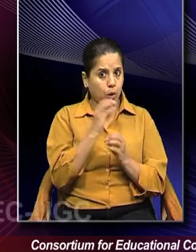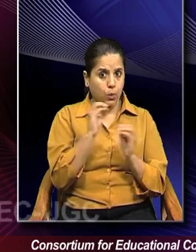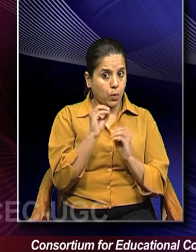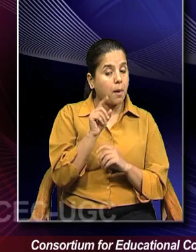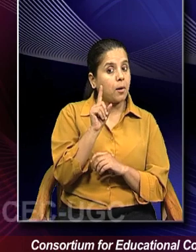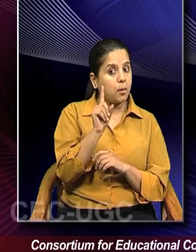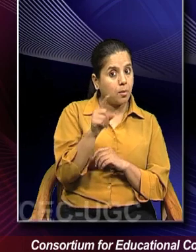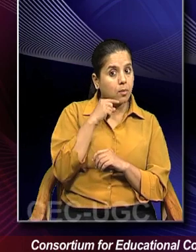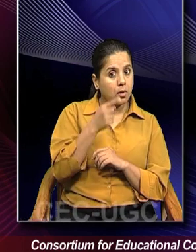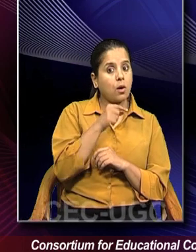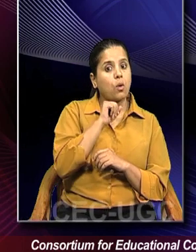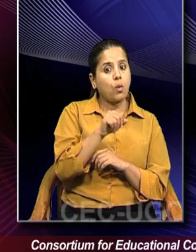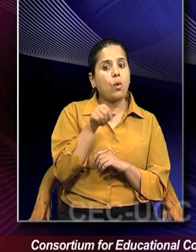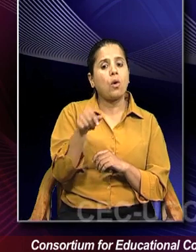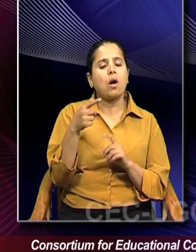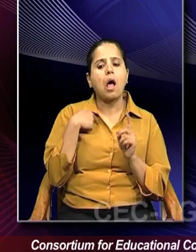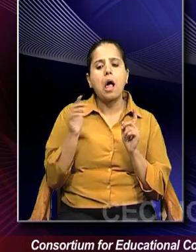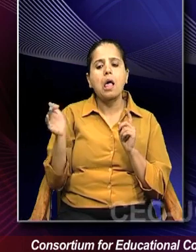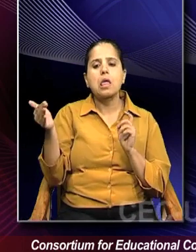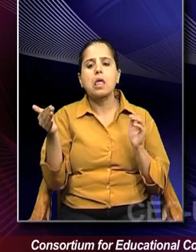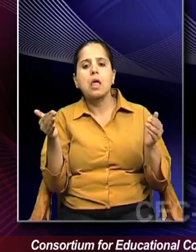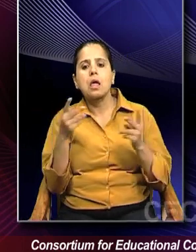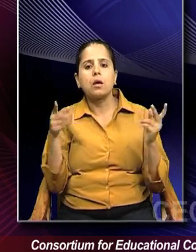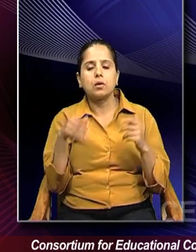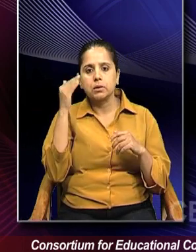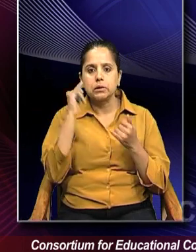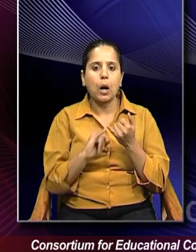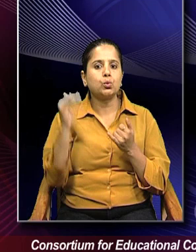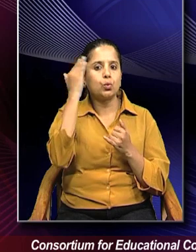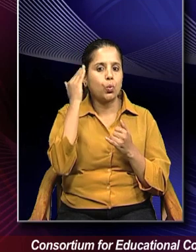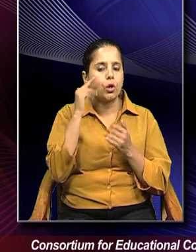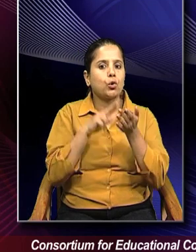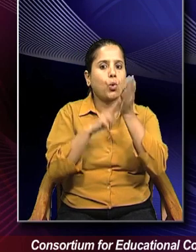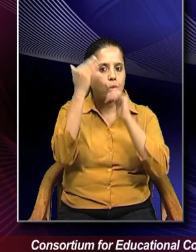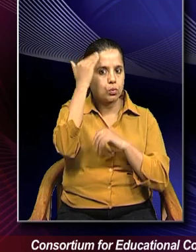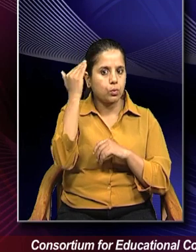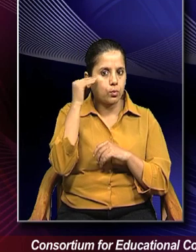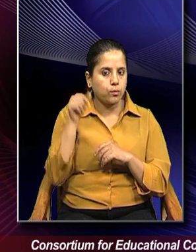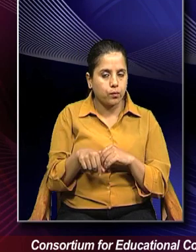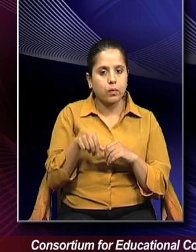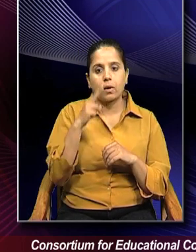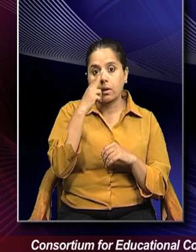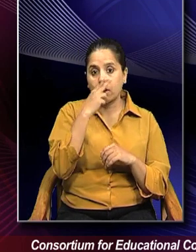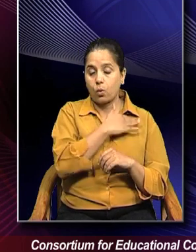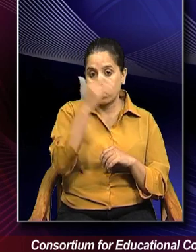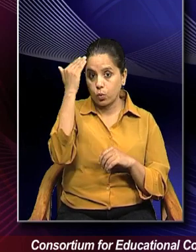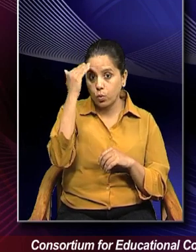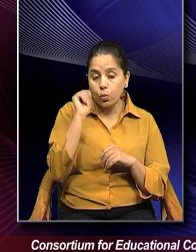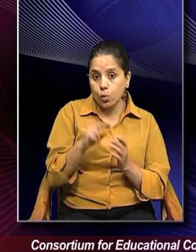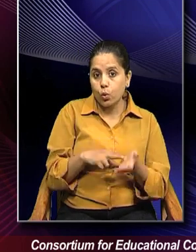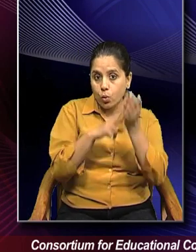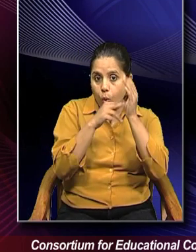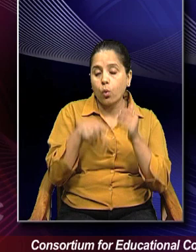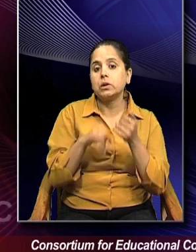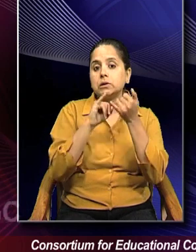but through their proxies, South Korea and North Korea, North Vietnam and South Vietnam, the